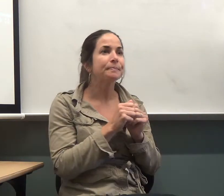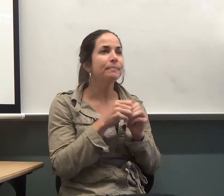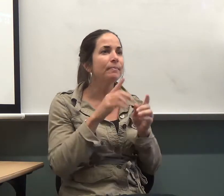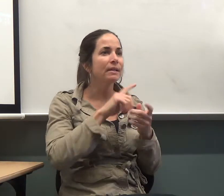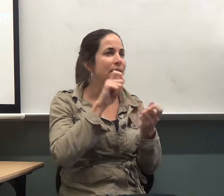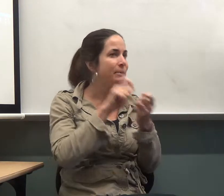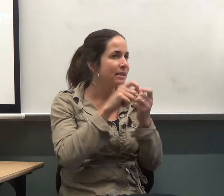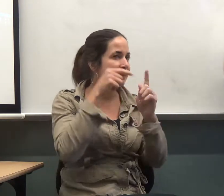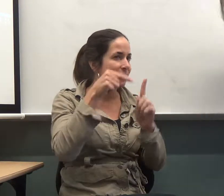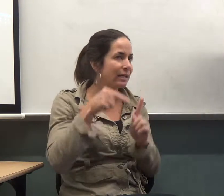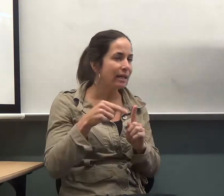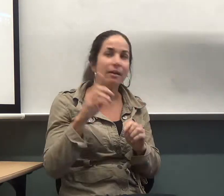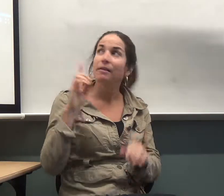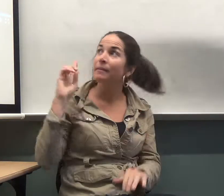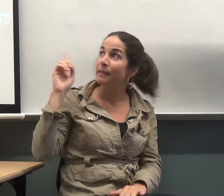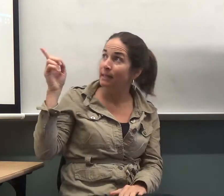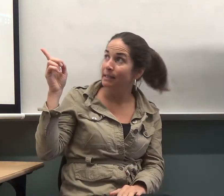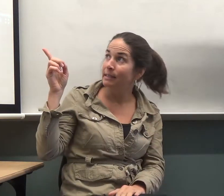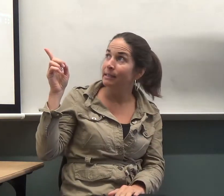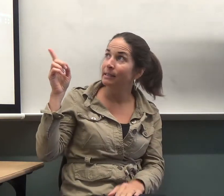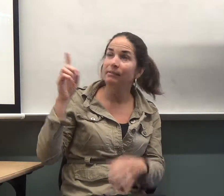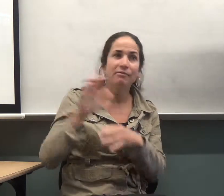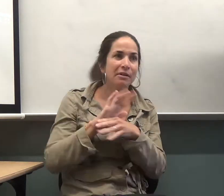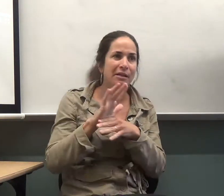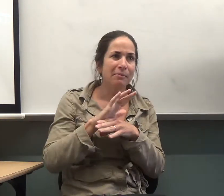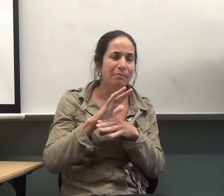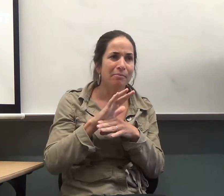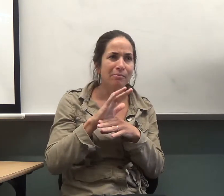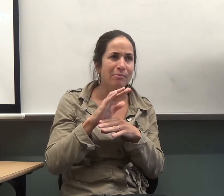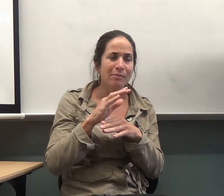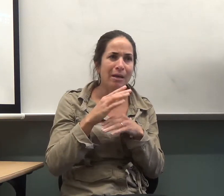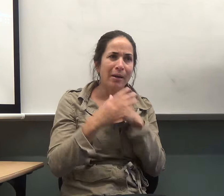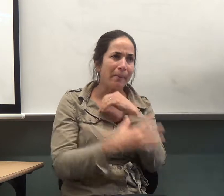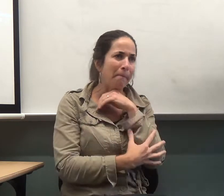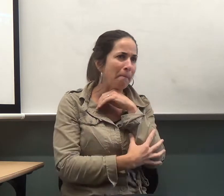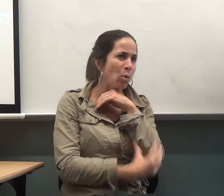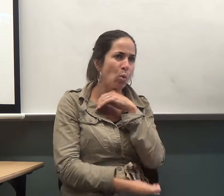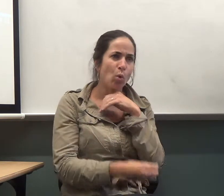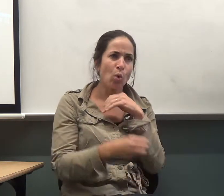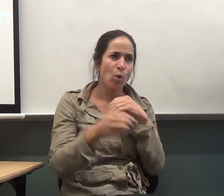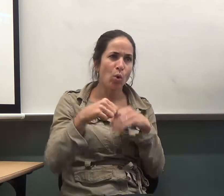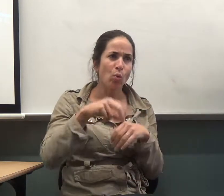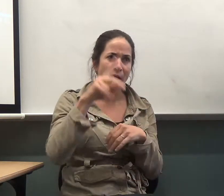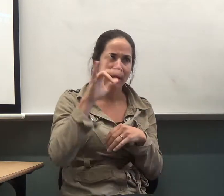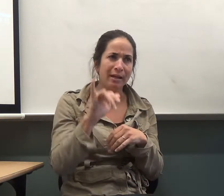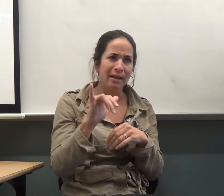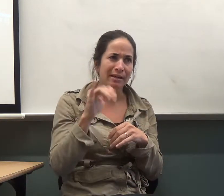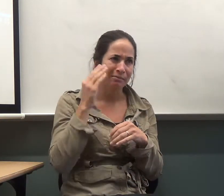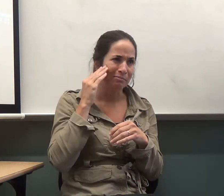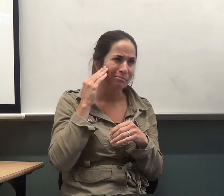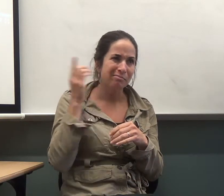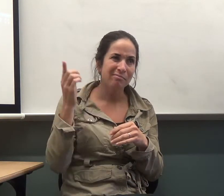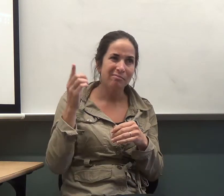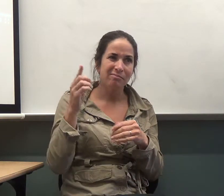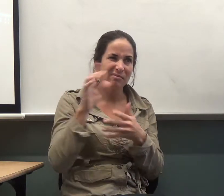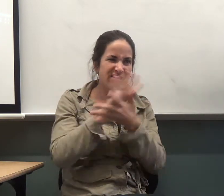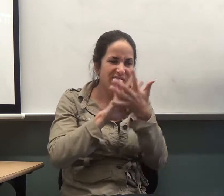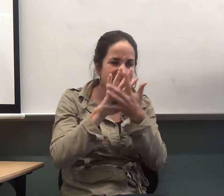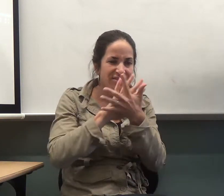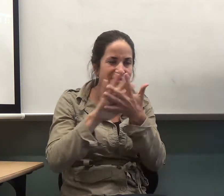second. This film is really poorly shot. Isn't that true? That's a specific detail, isn't it? Right? This film